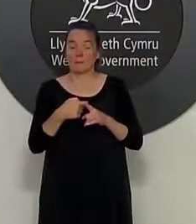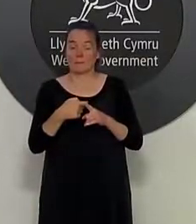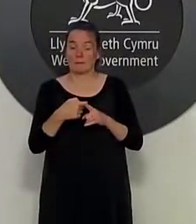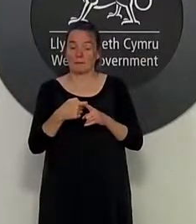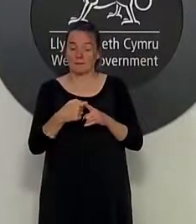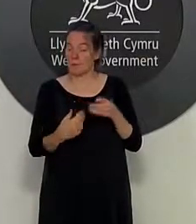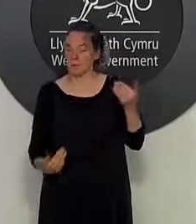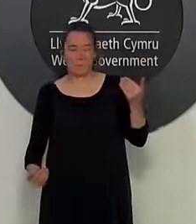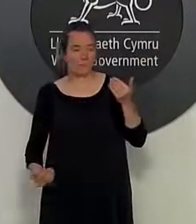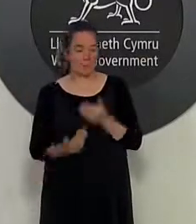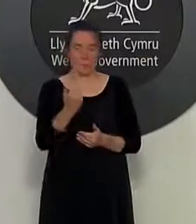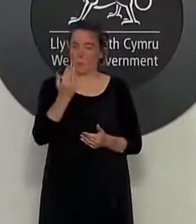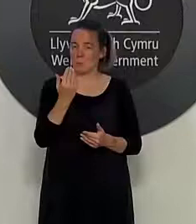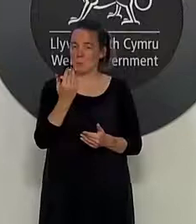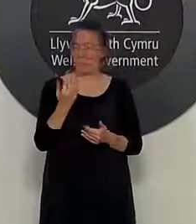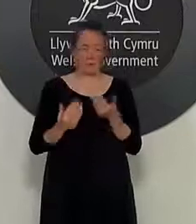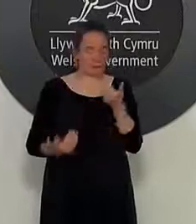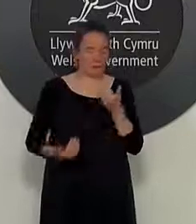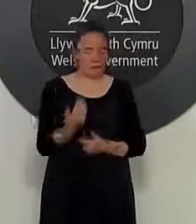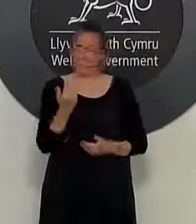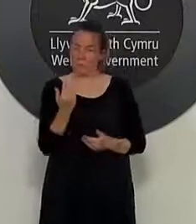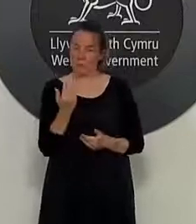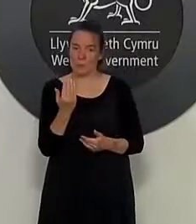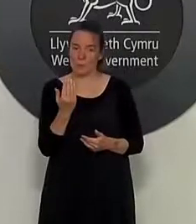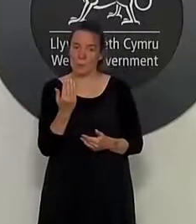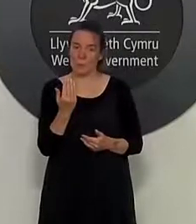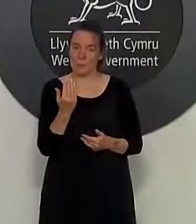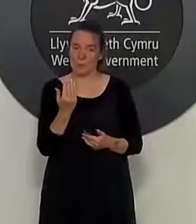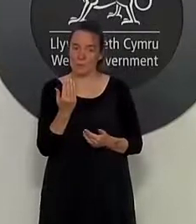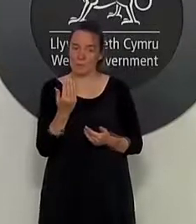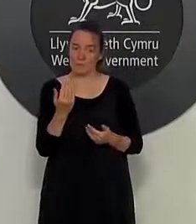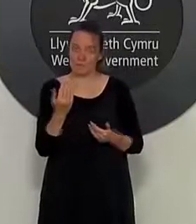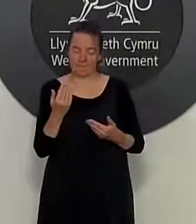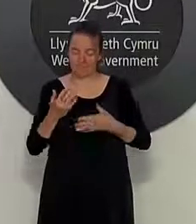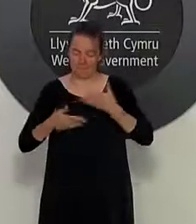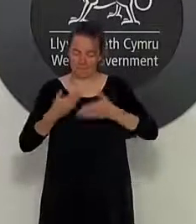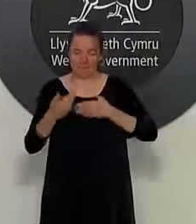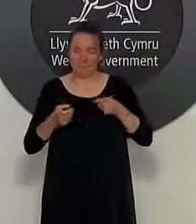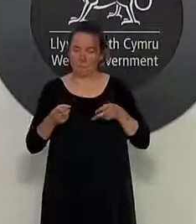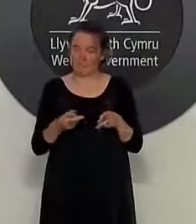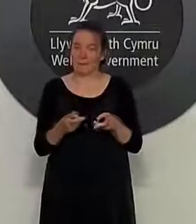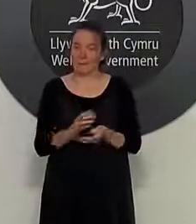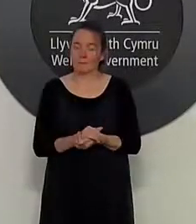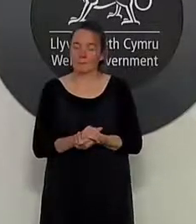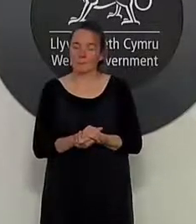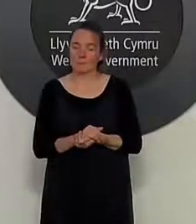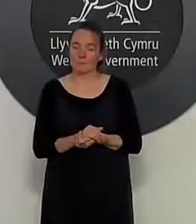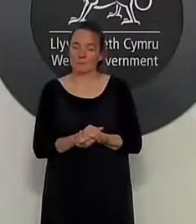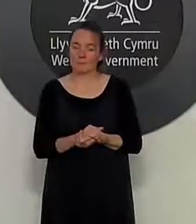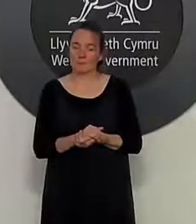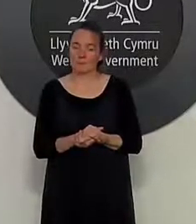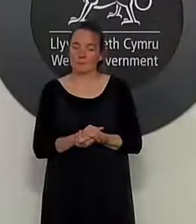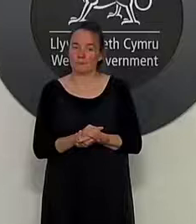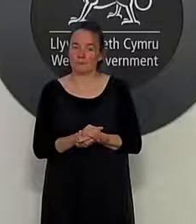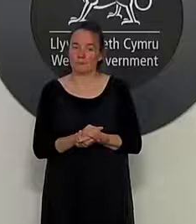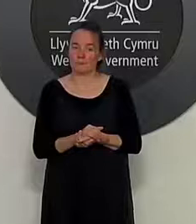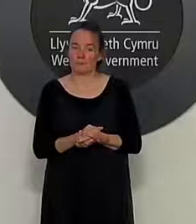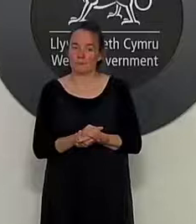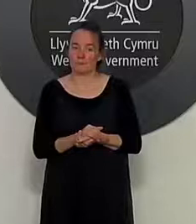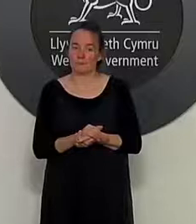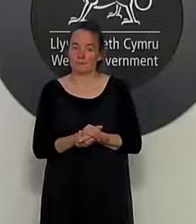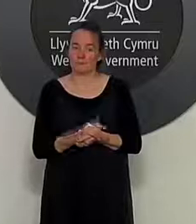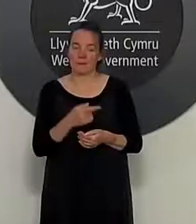path-breaking development, which I'm sure will be, add considerably to the